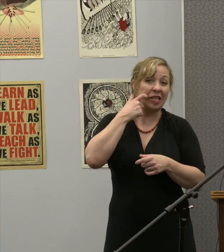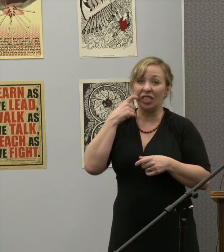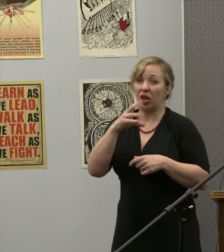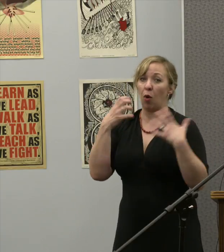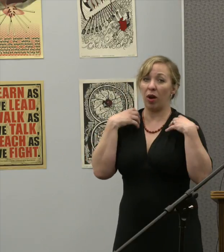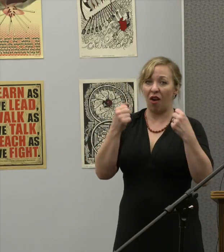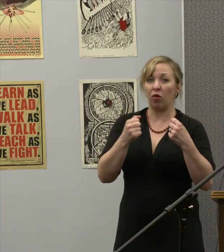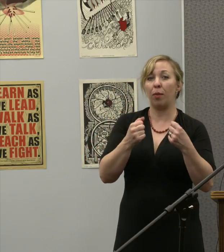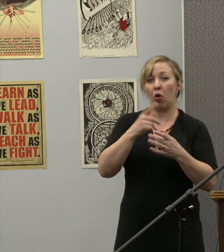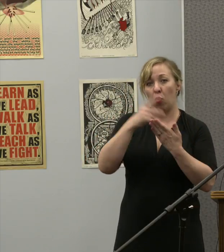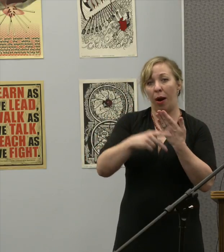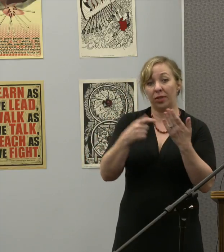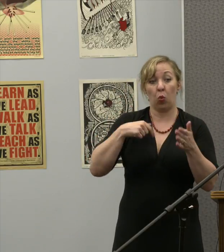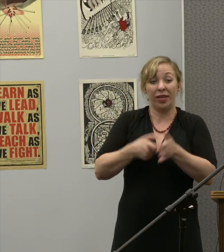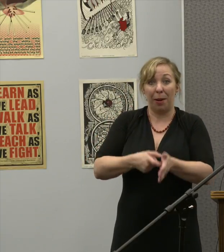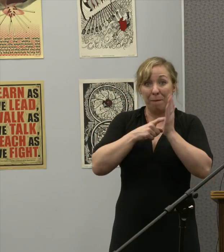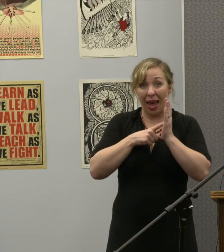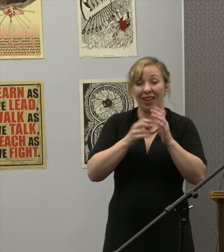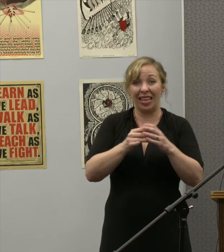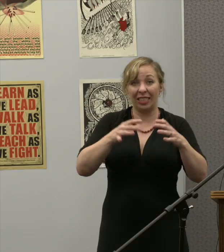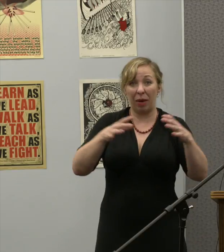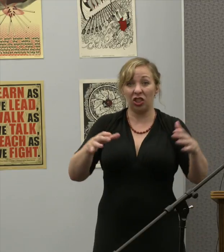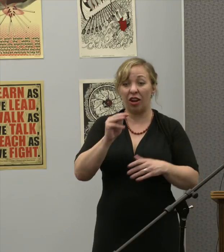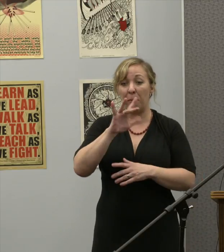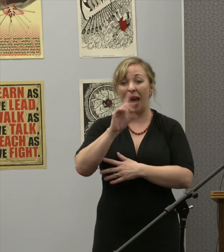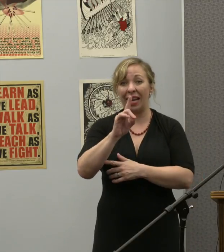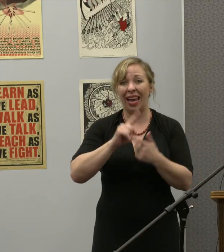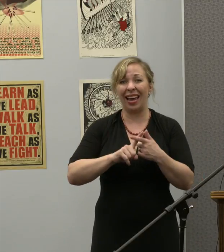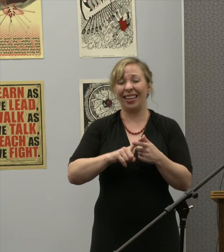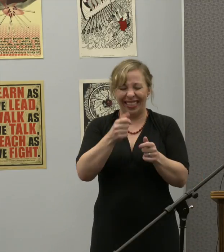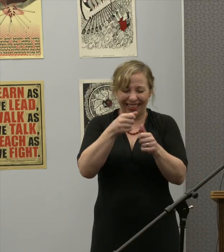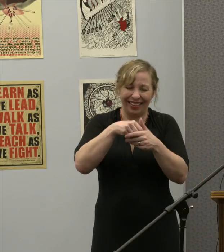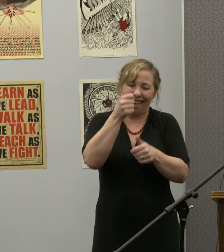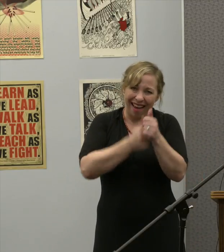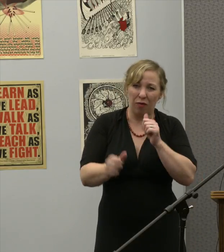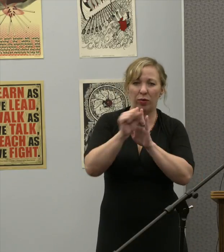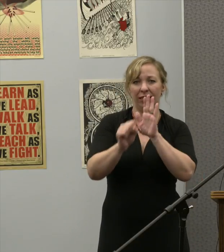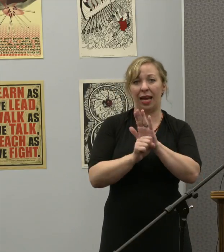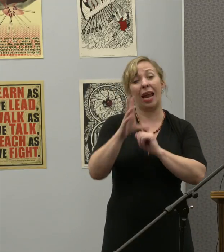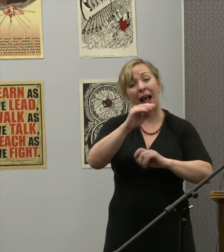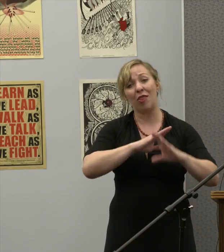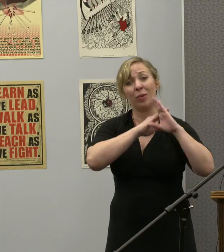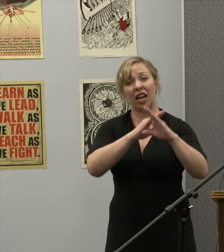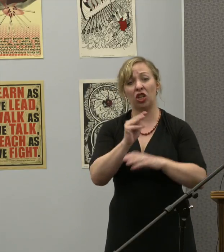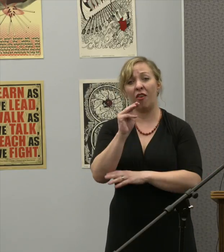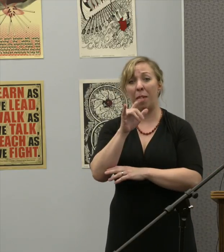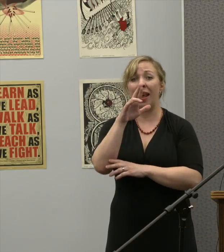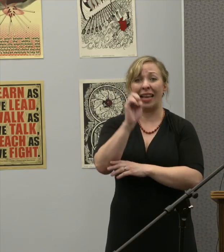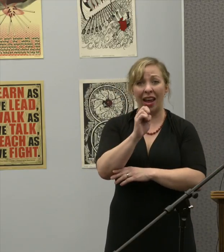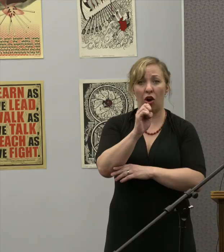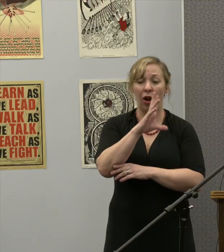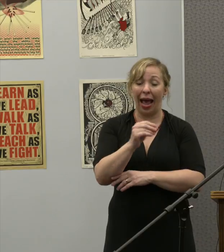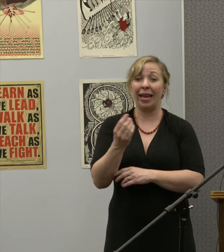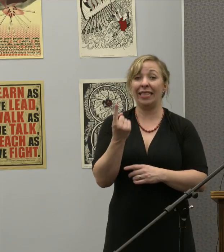programs. We demand the expansion of Medicaid in every state and the protection of Medicare